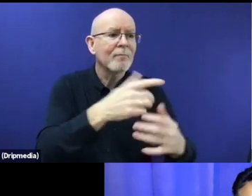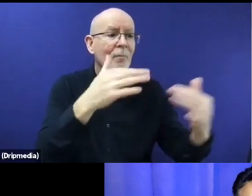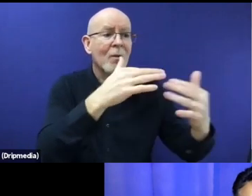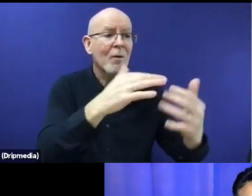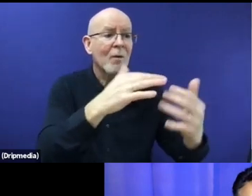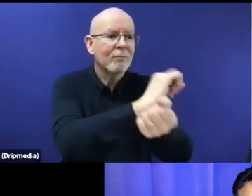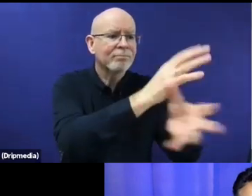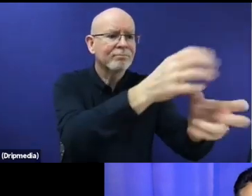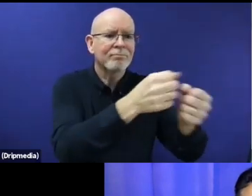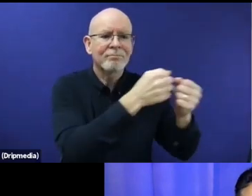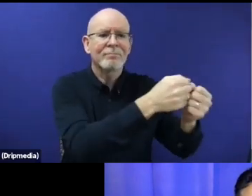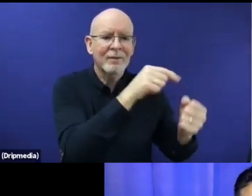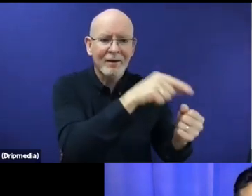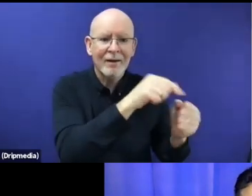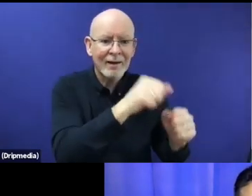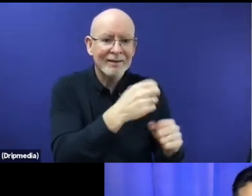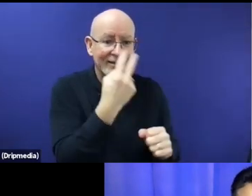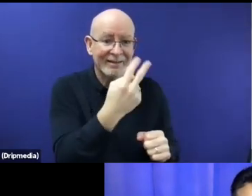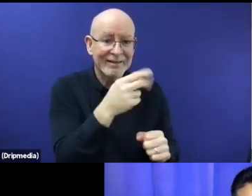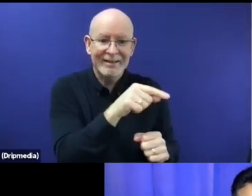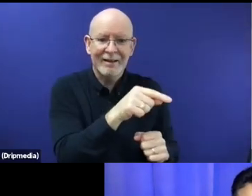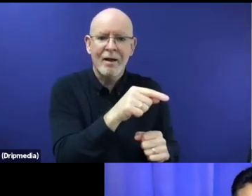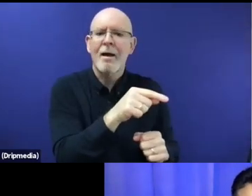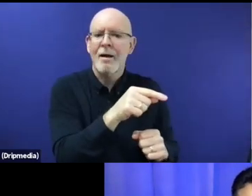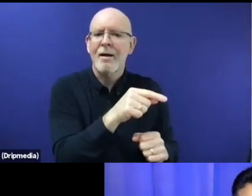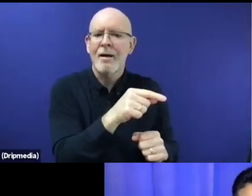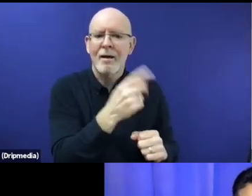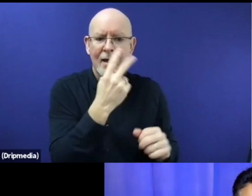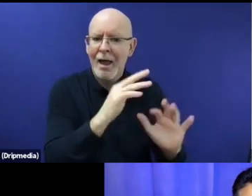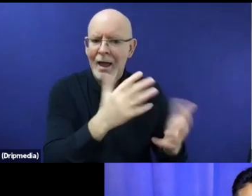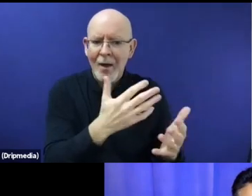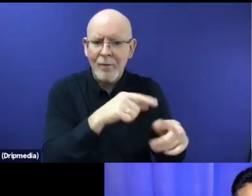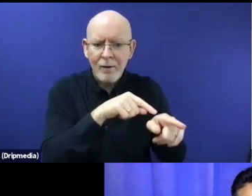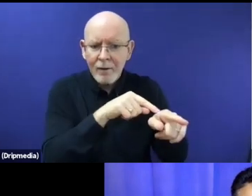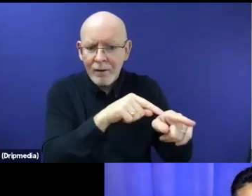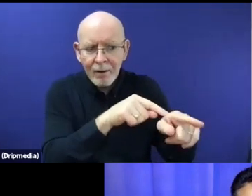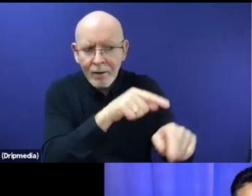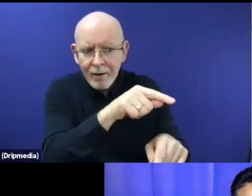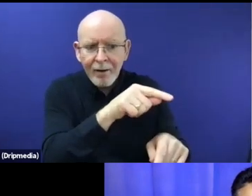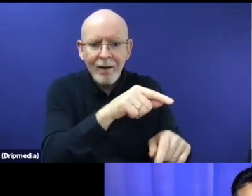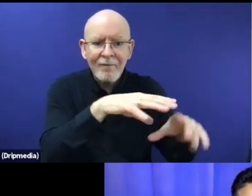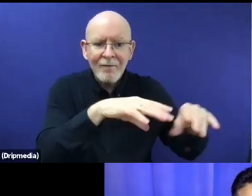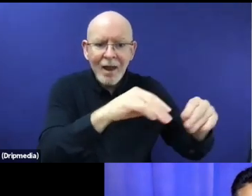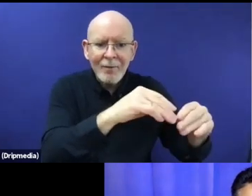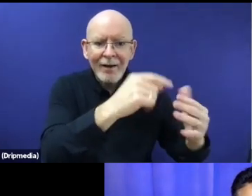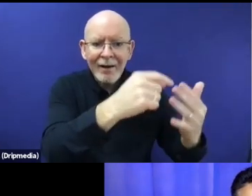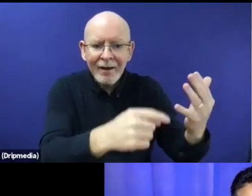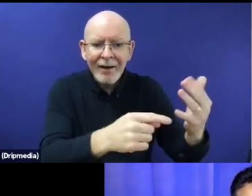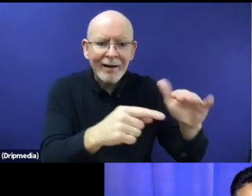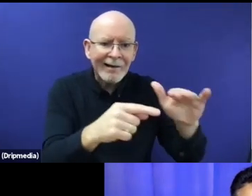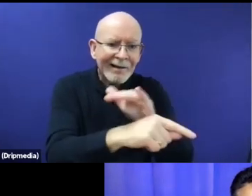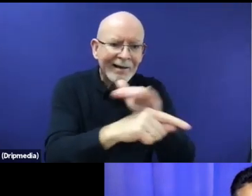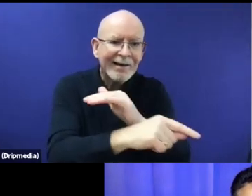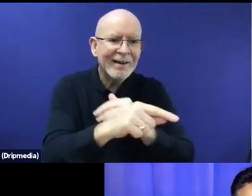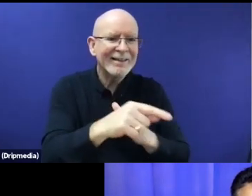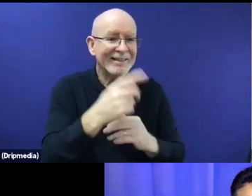principles, which are core to both organizations and the laws that govern them. These become evident when we see them adapting to what